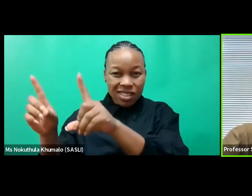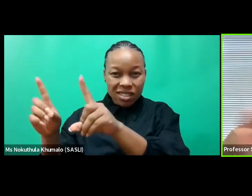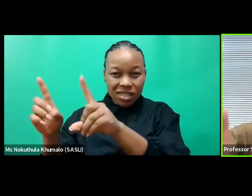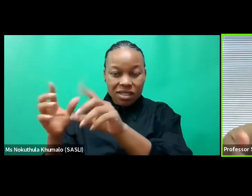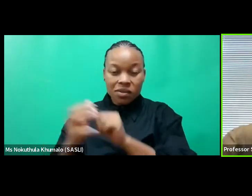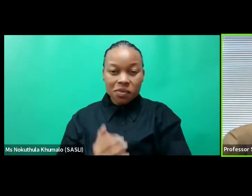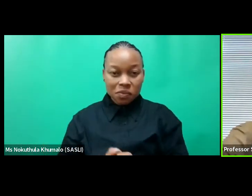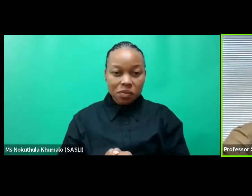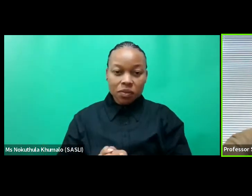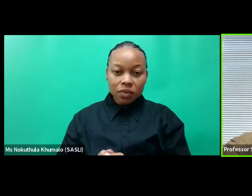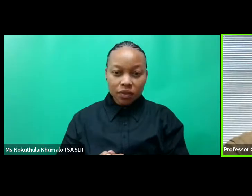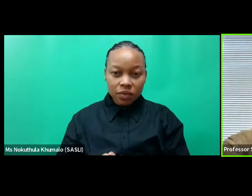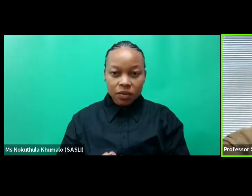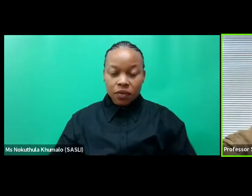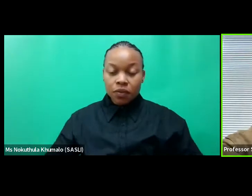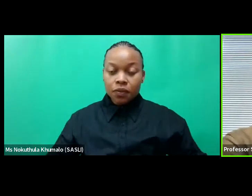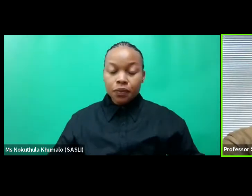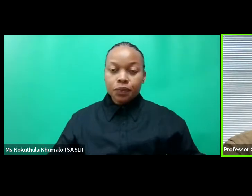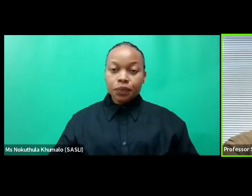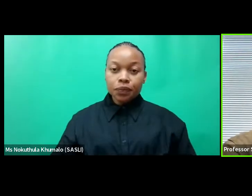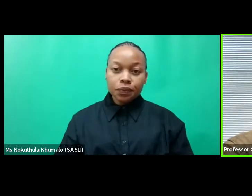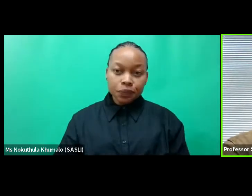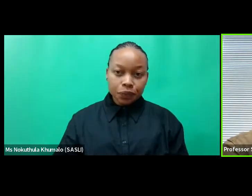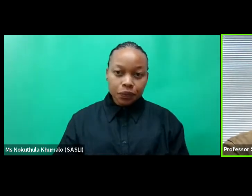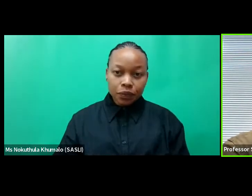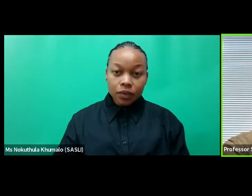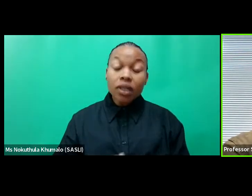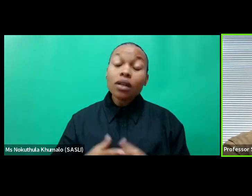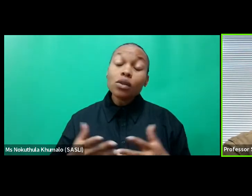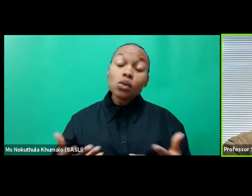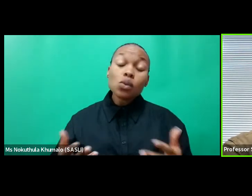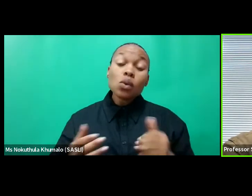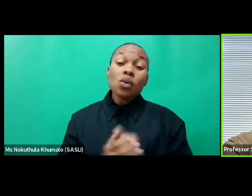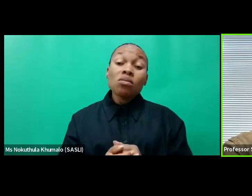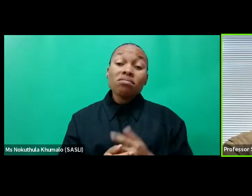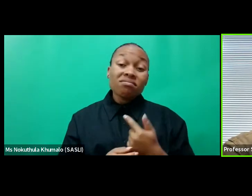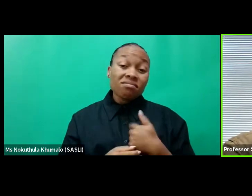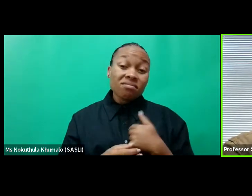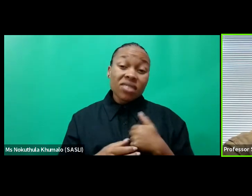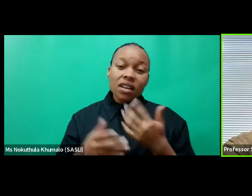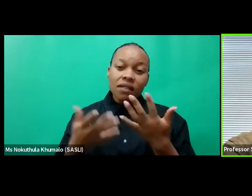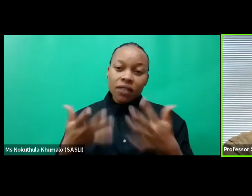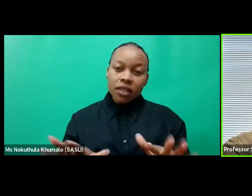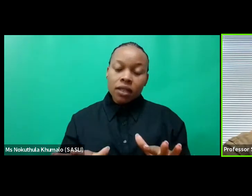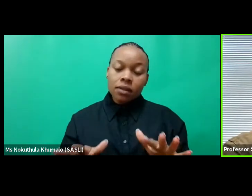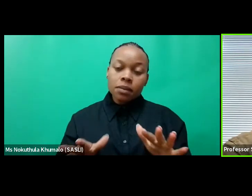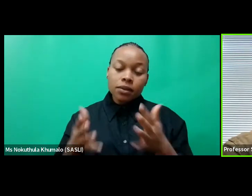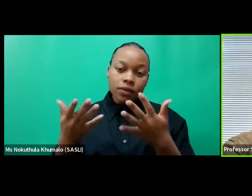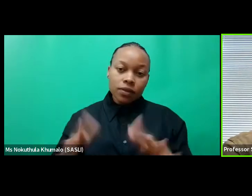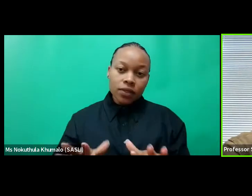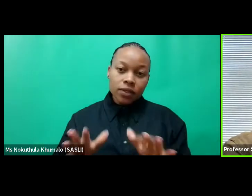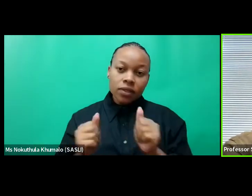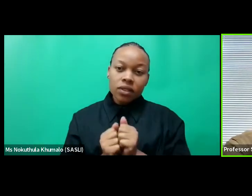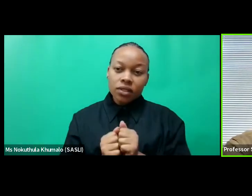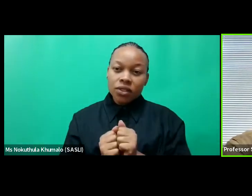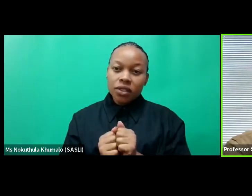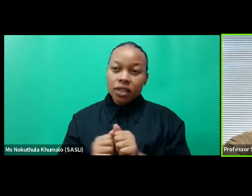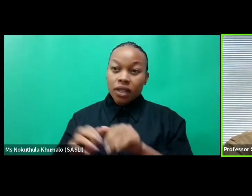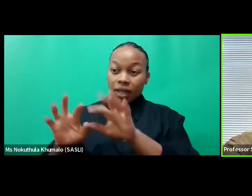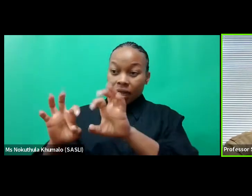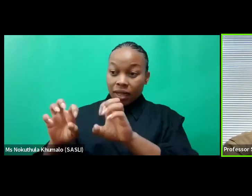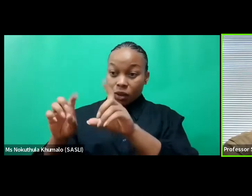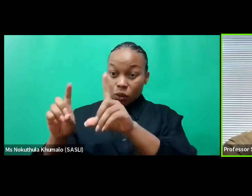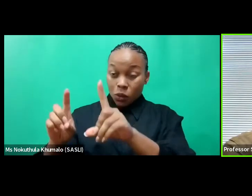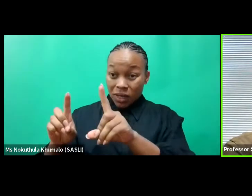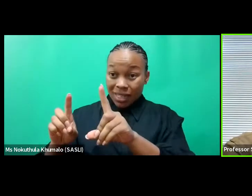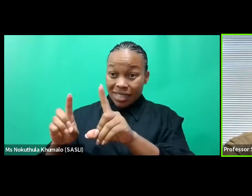So I examine the education landscape and I look at what happens in education